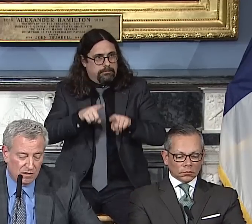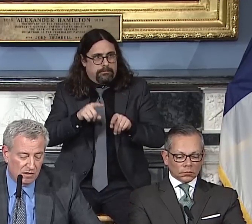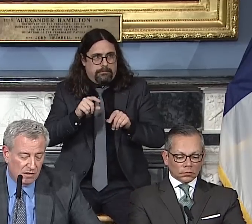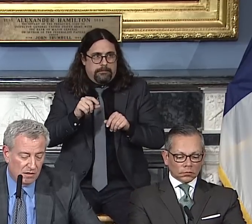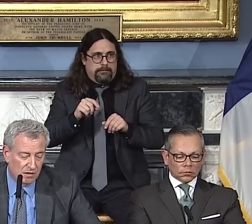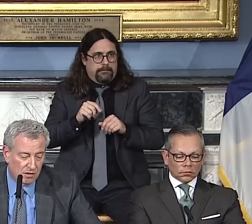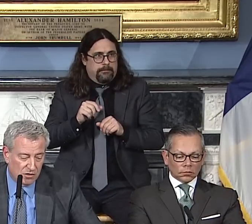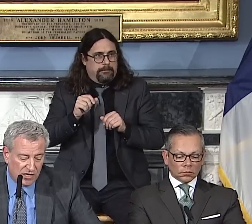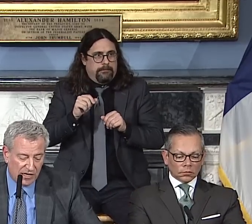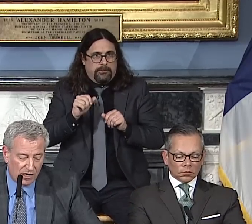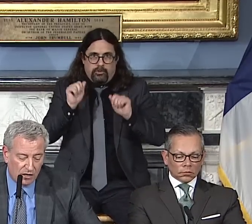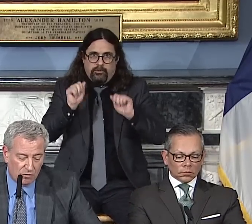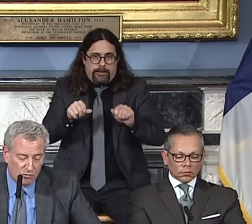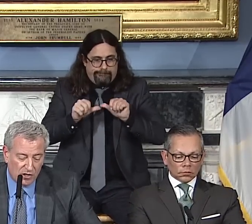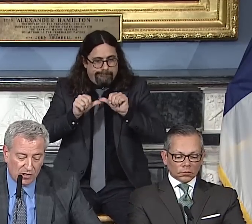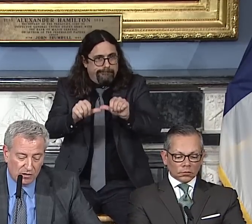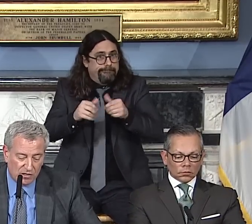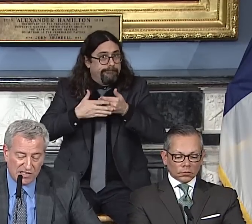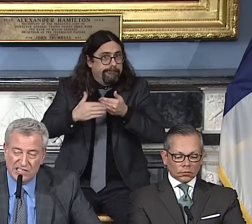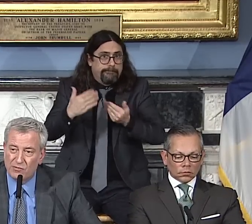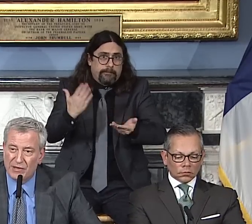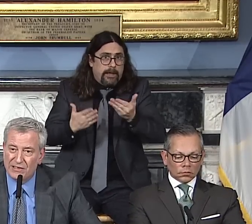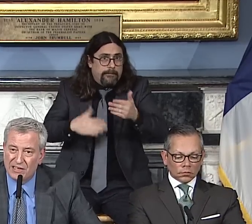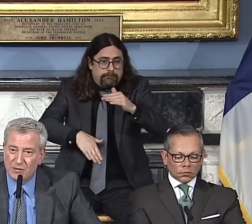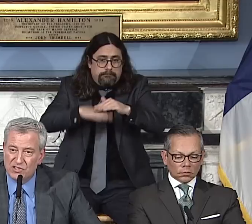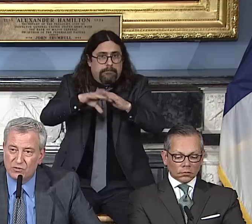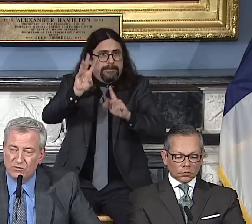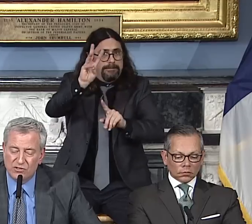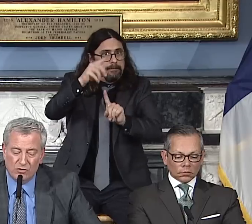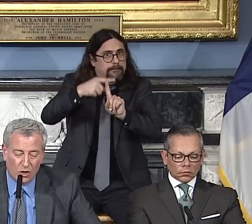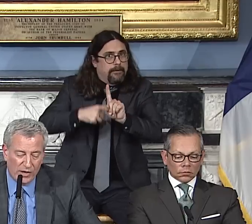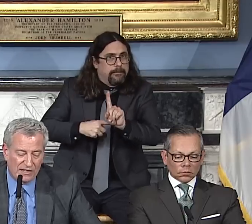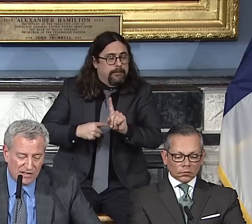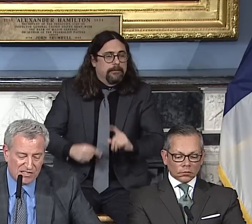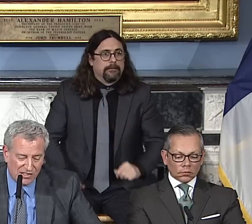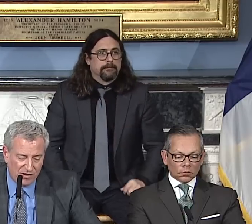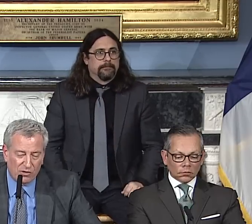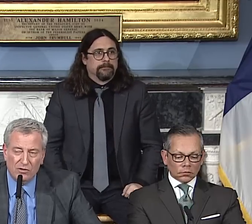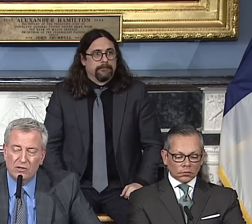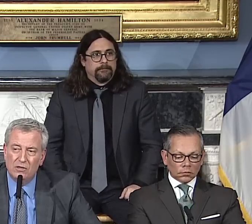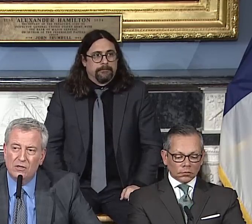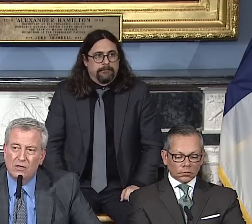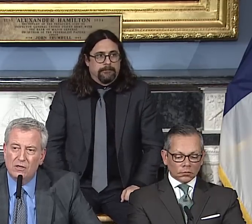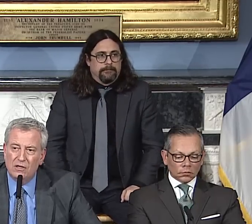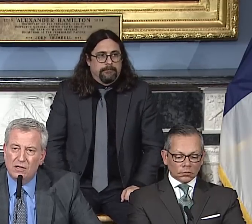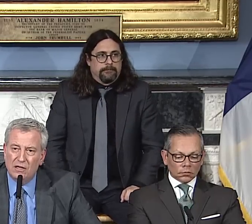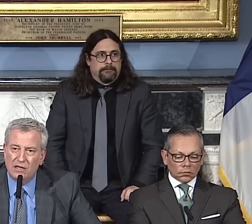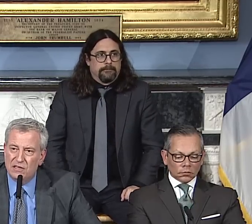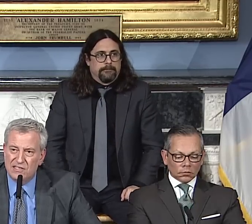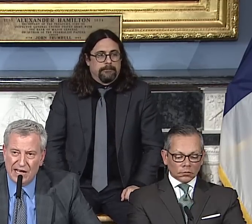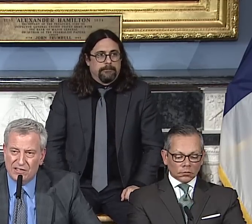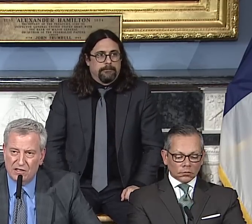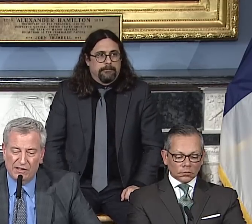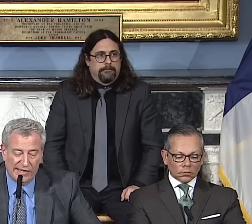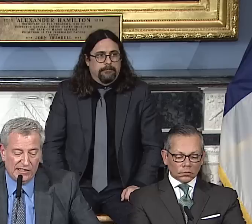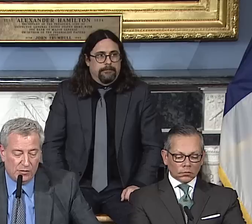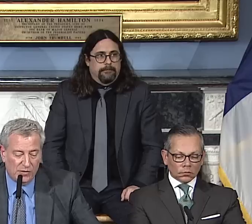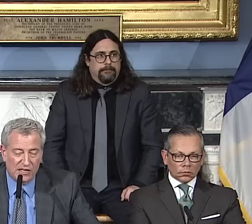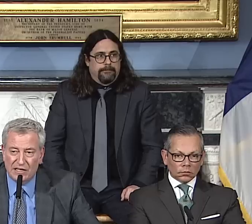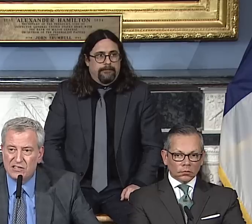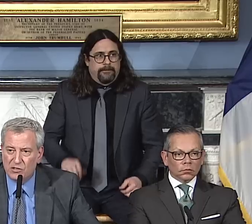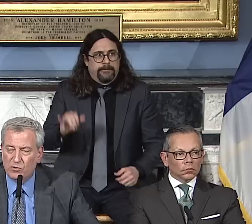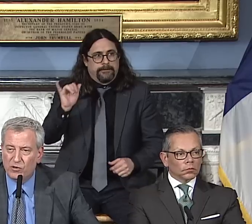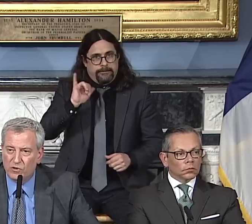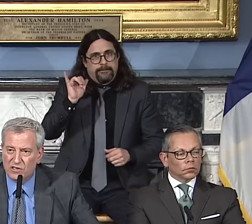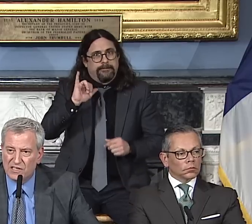it could take a really extensive amount of time. So going to this level is not done lightly,